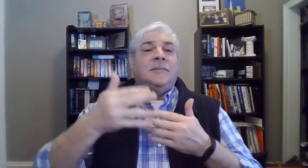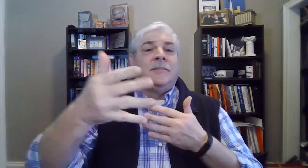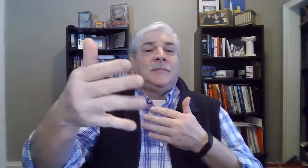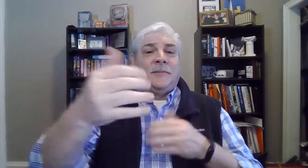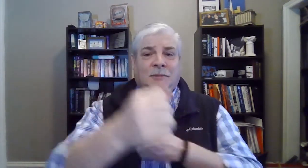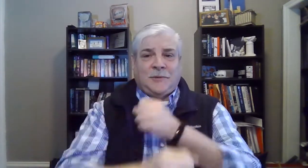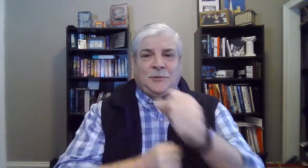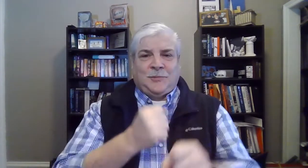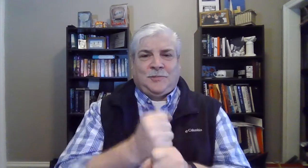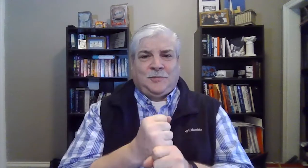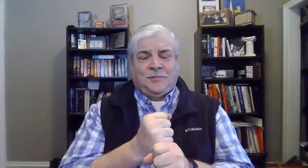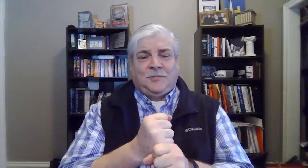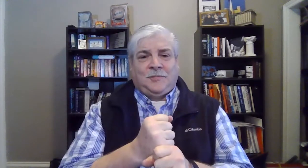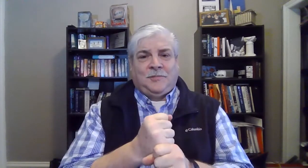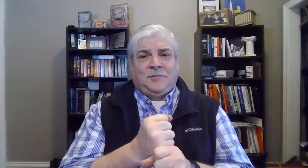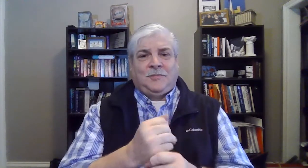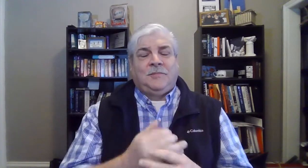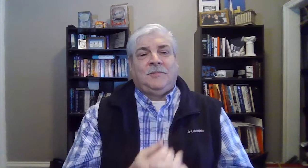for the coming year.